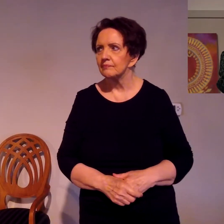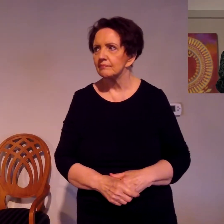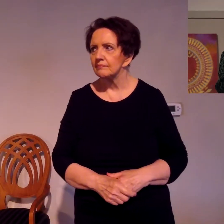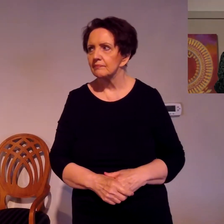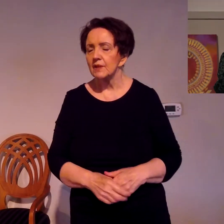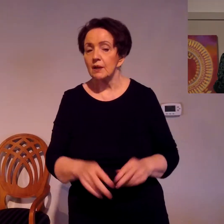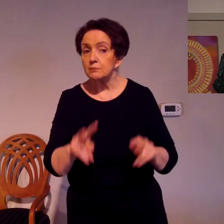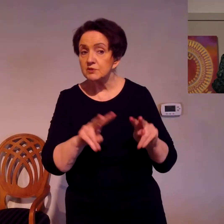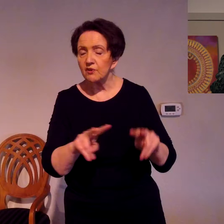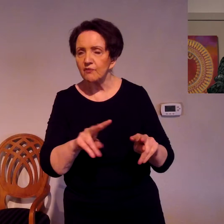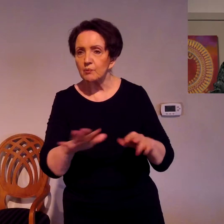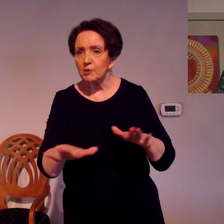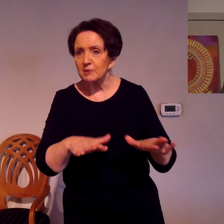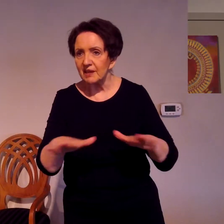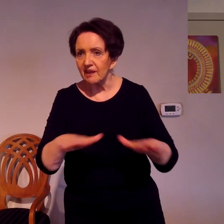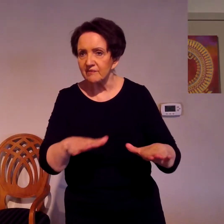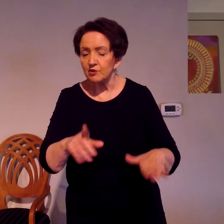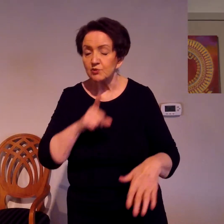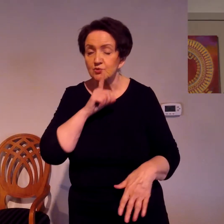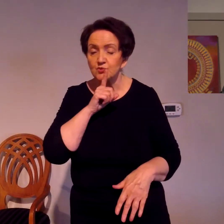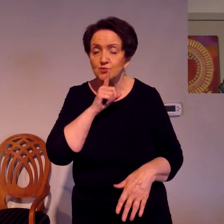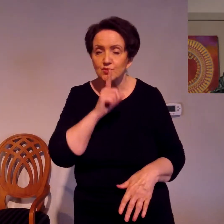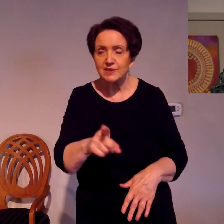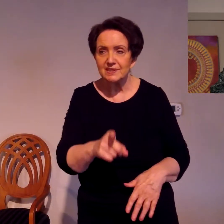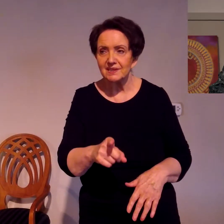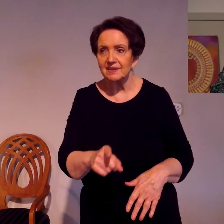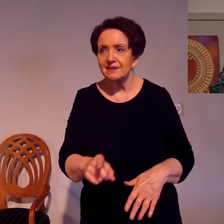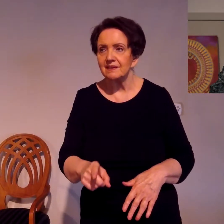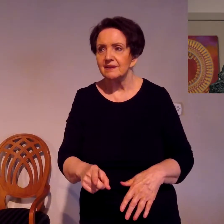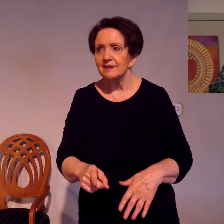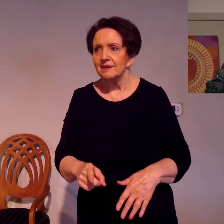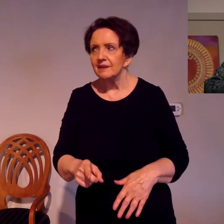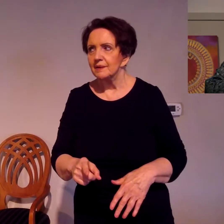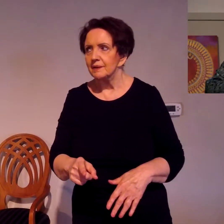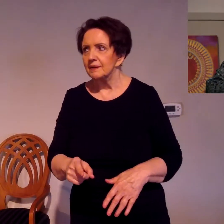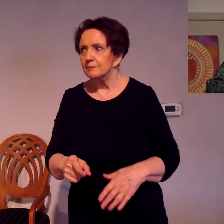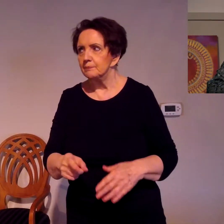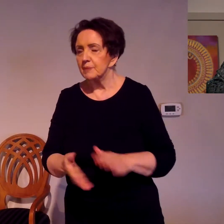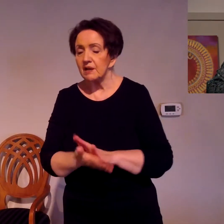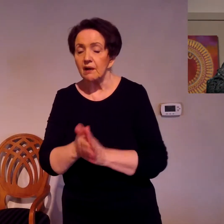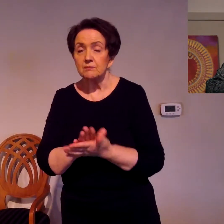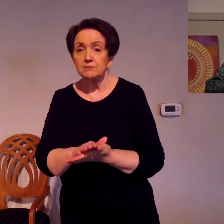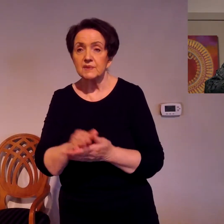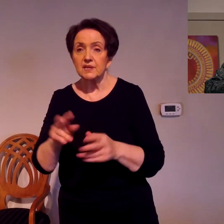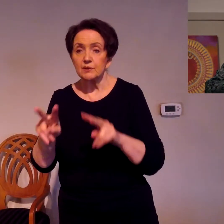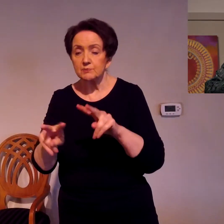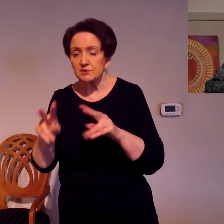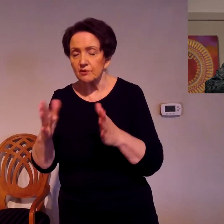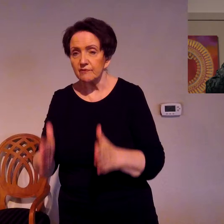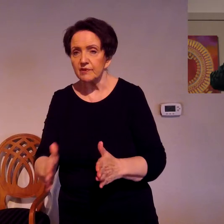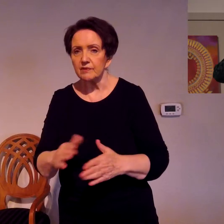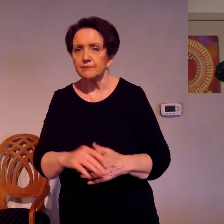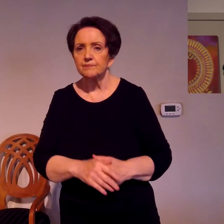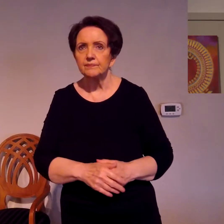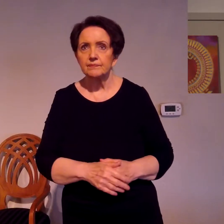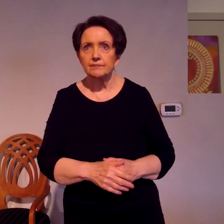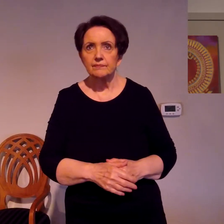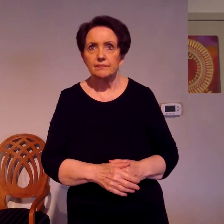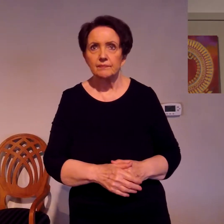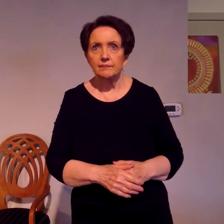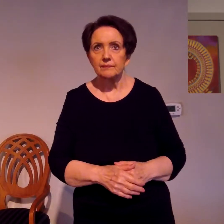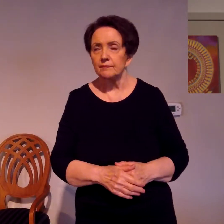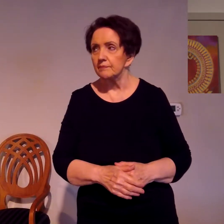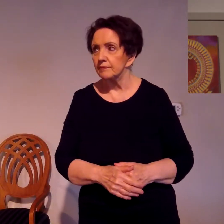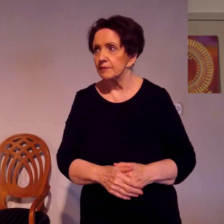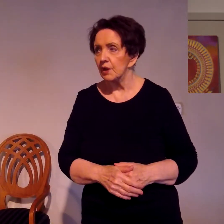observable behavior, to really try to breathe the observer. And of course, we have to observe our own behavior too, not just the other person's